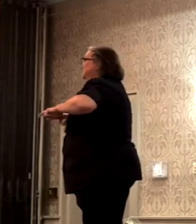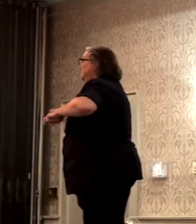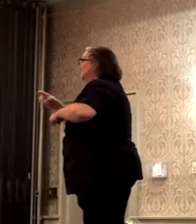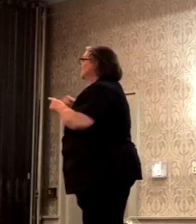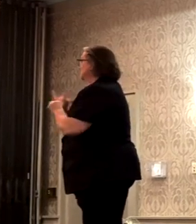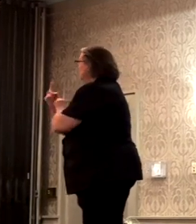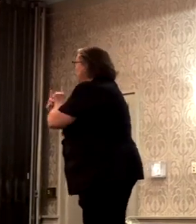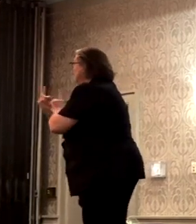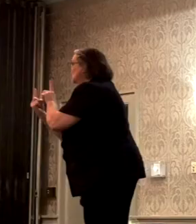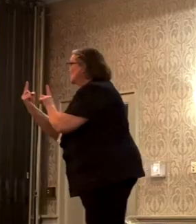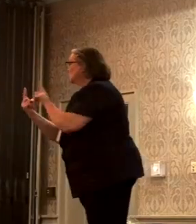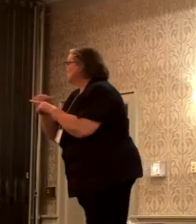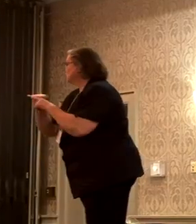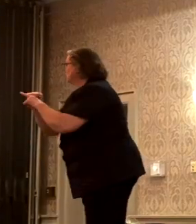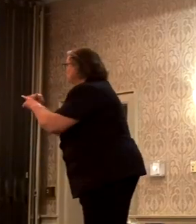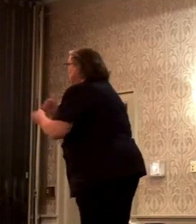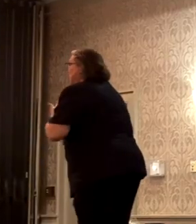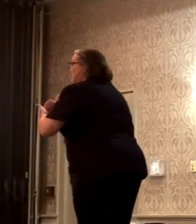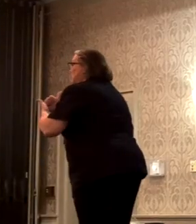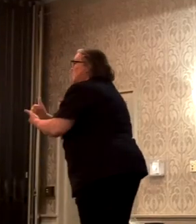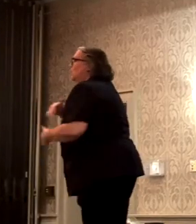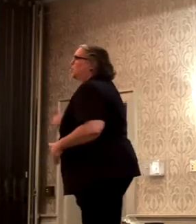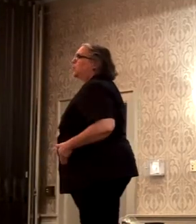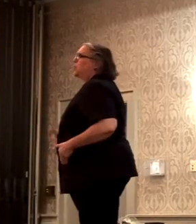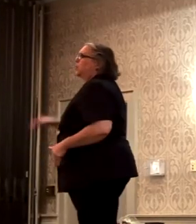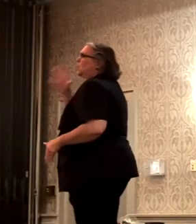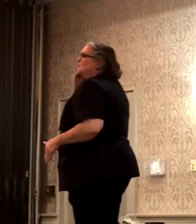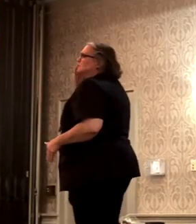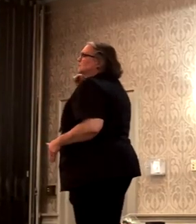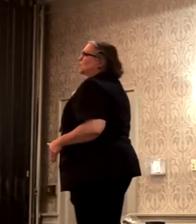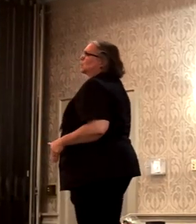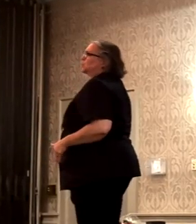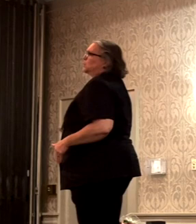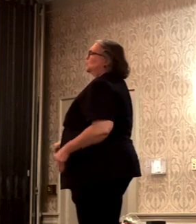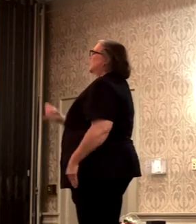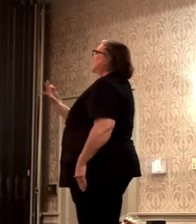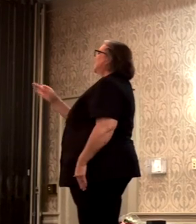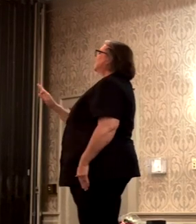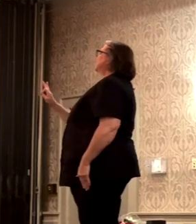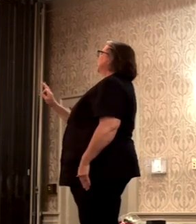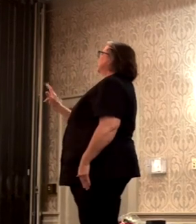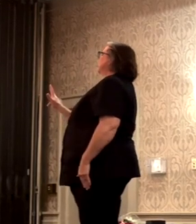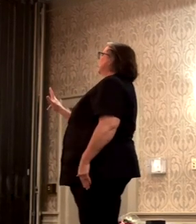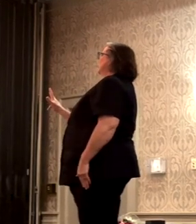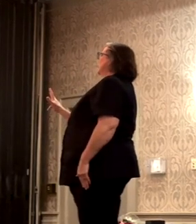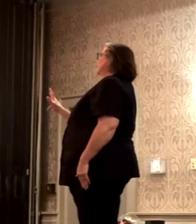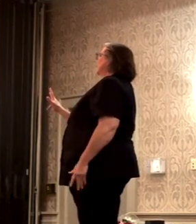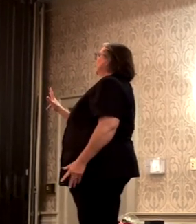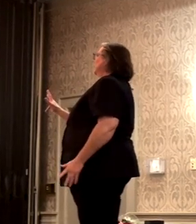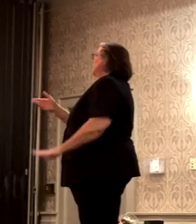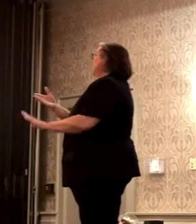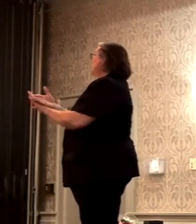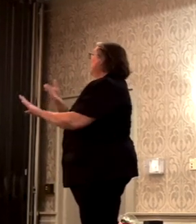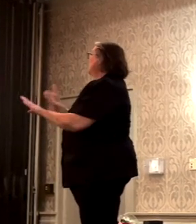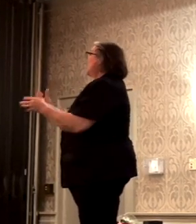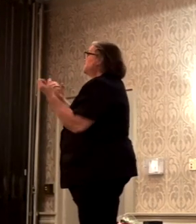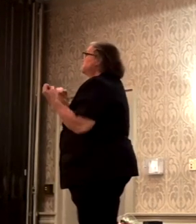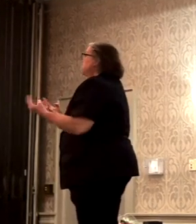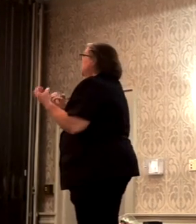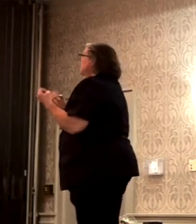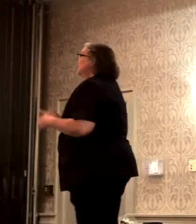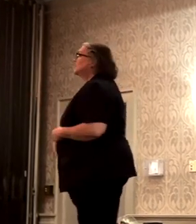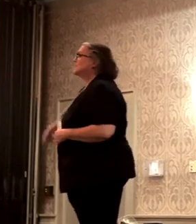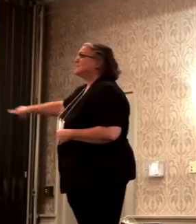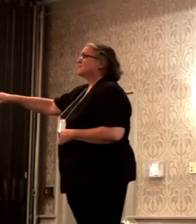mentored. It has been quite a ride. In 1993, before many of you